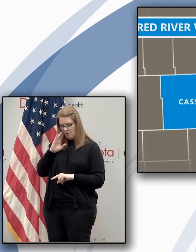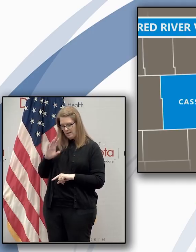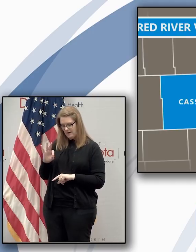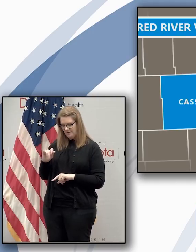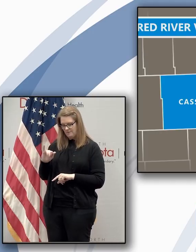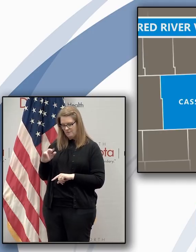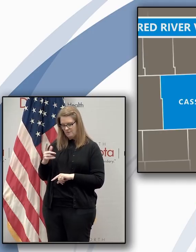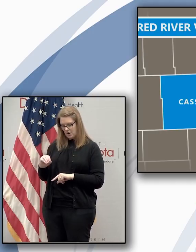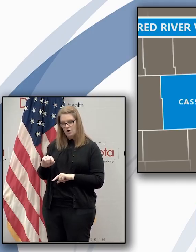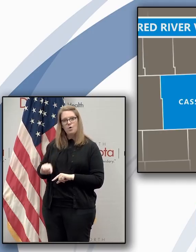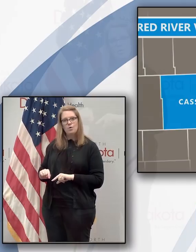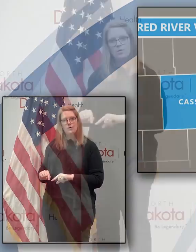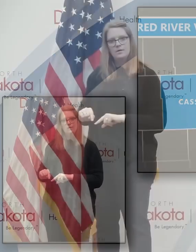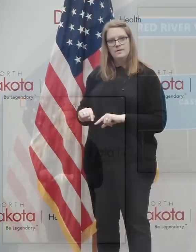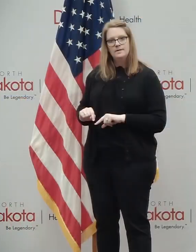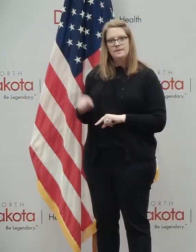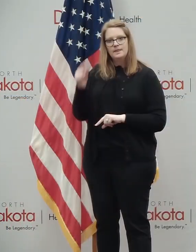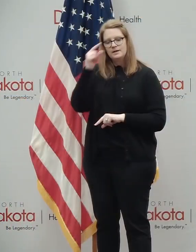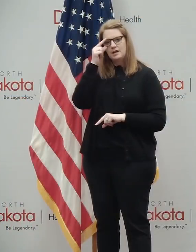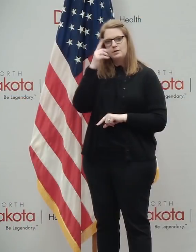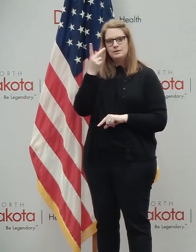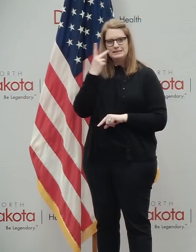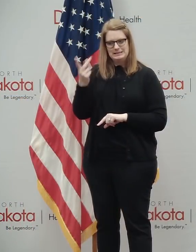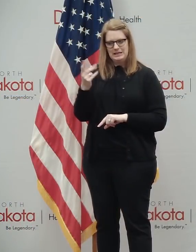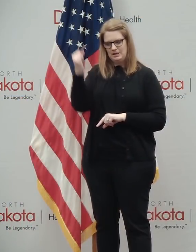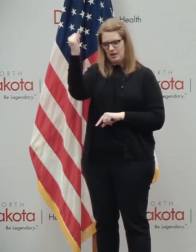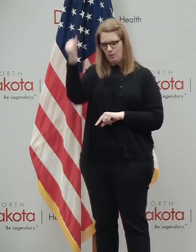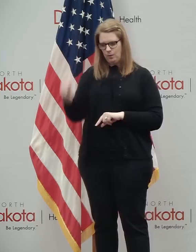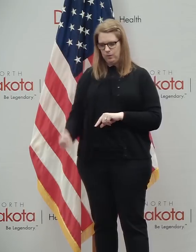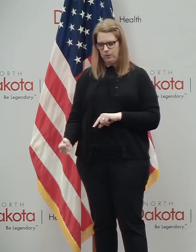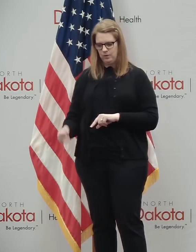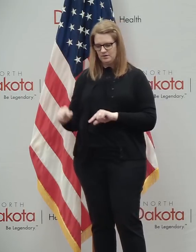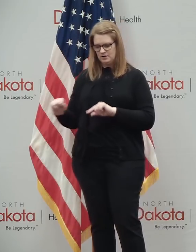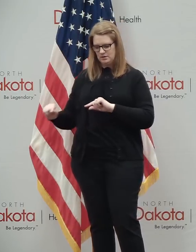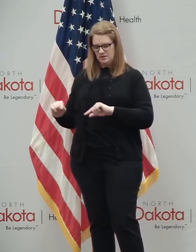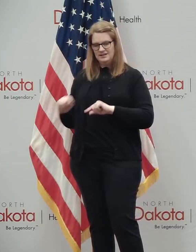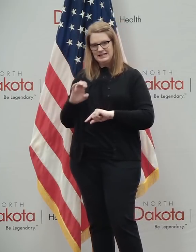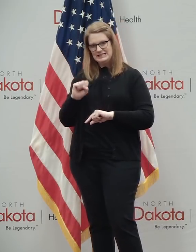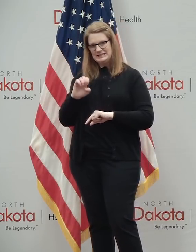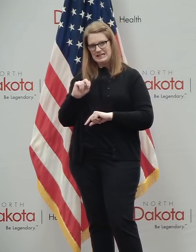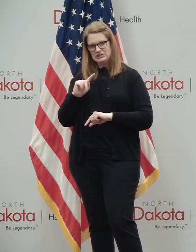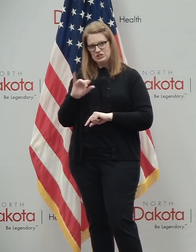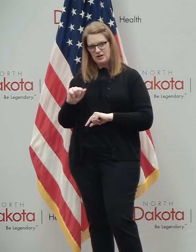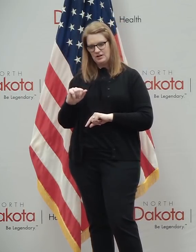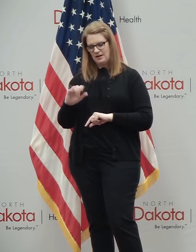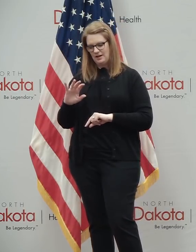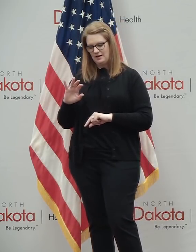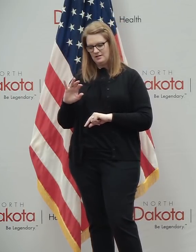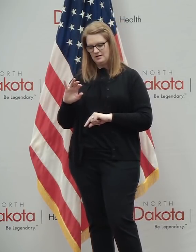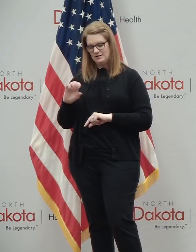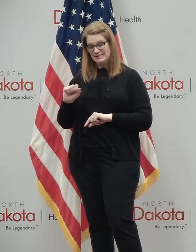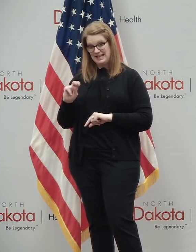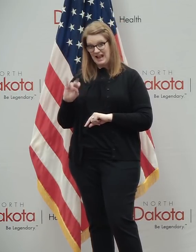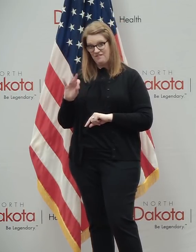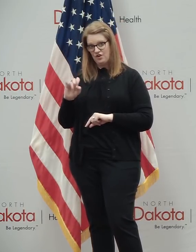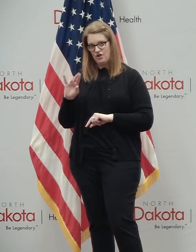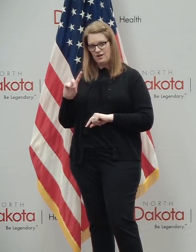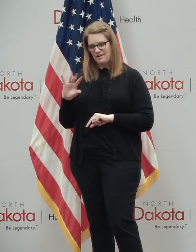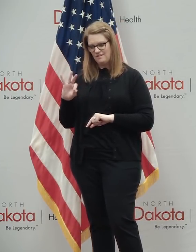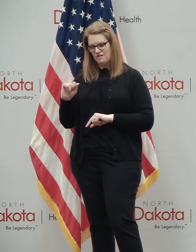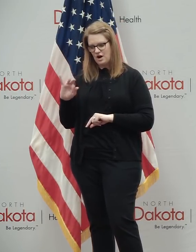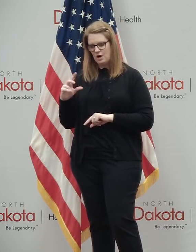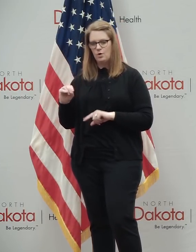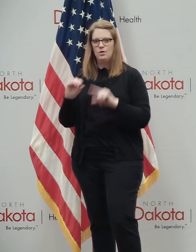And of course, we know that when we look up and down the border with Essentia and Sanford and Fargo and Altru and Grand Forks, the majority of